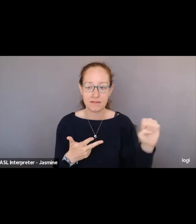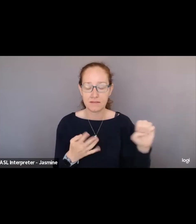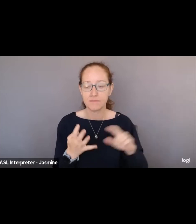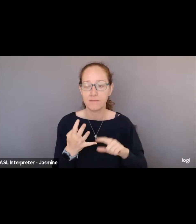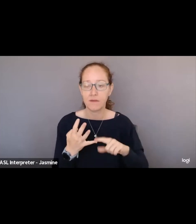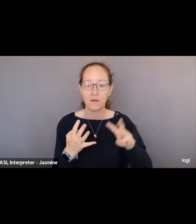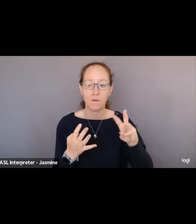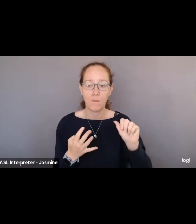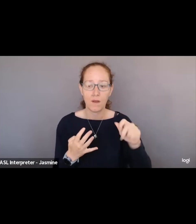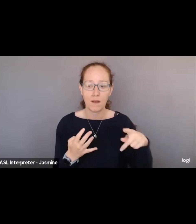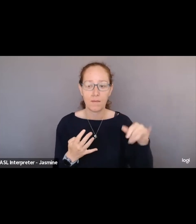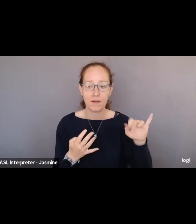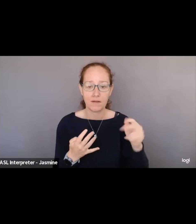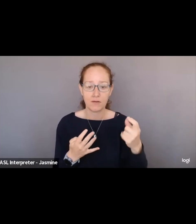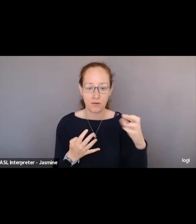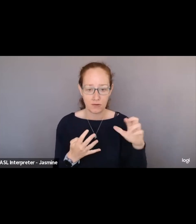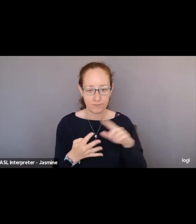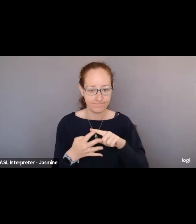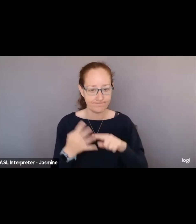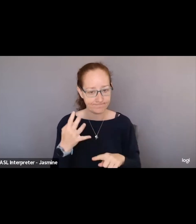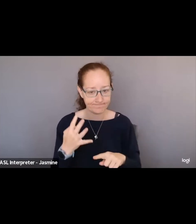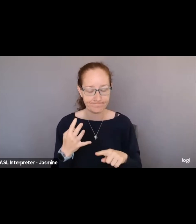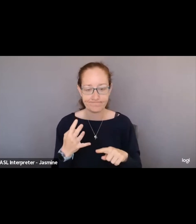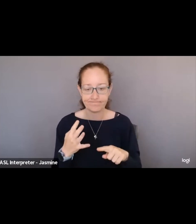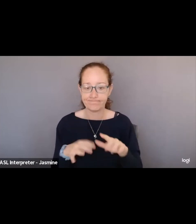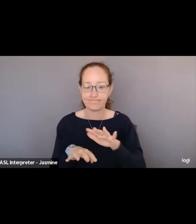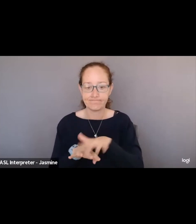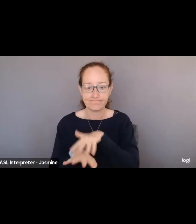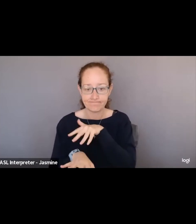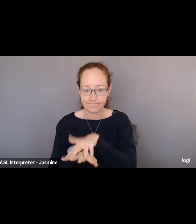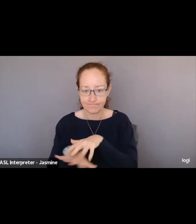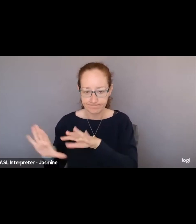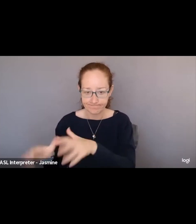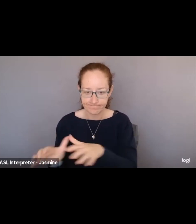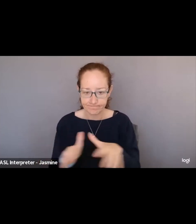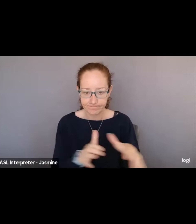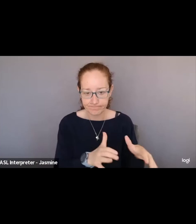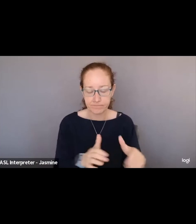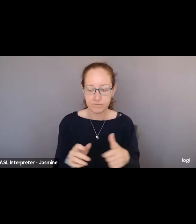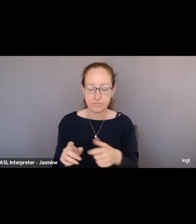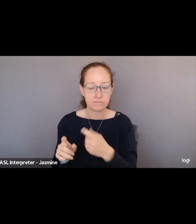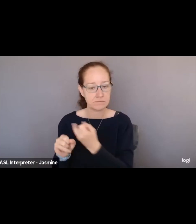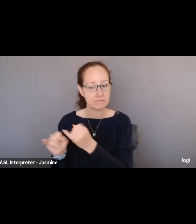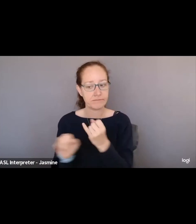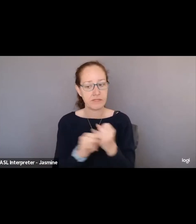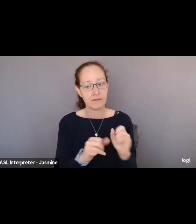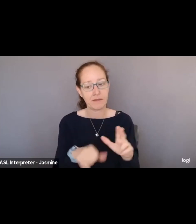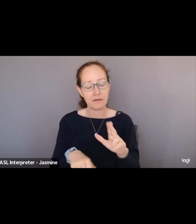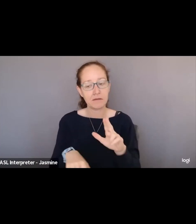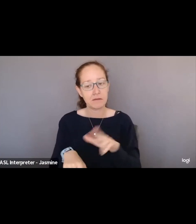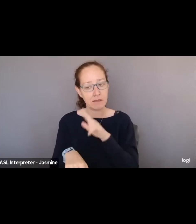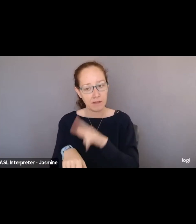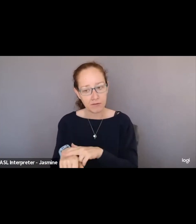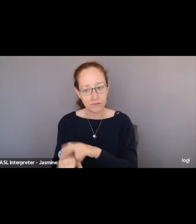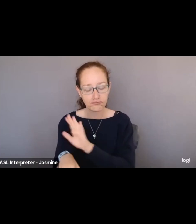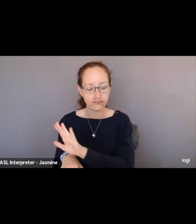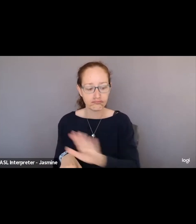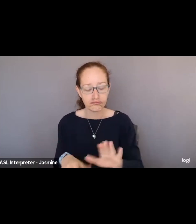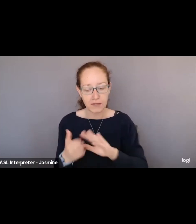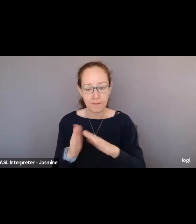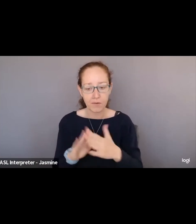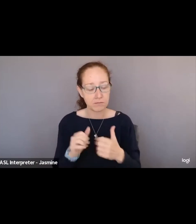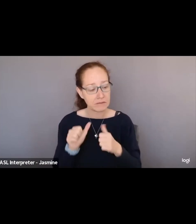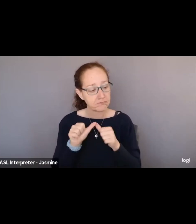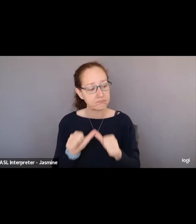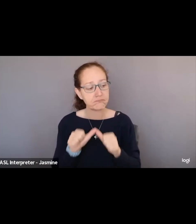and Wappinger people. These sovereign nations and communities are still thriving here, and we continue